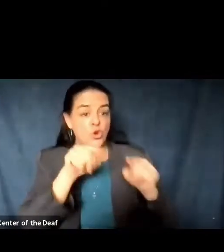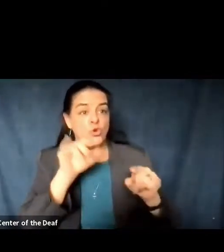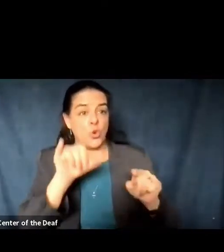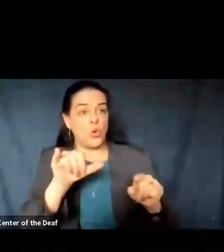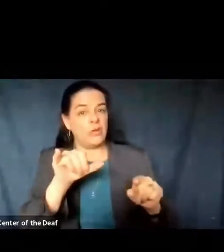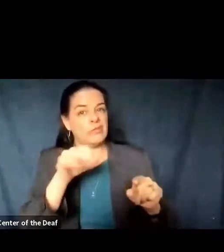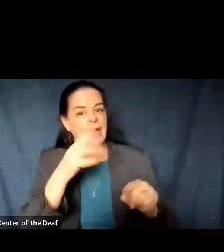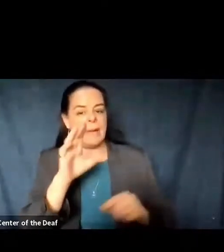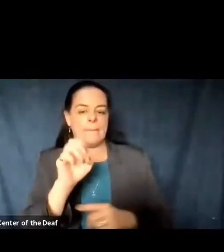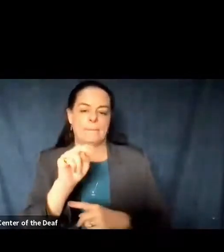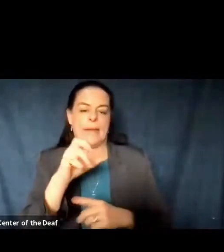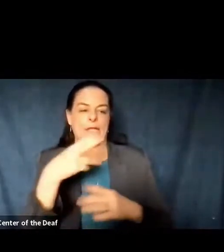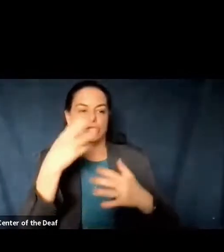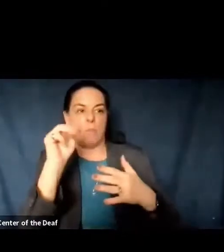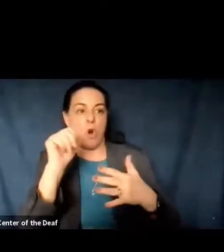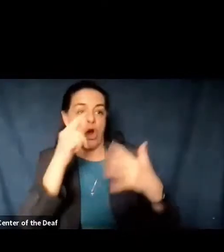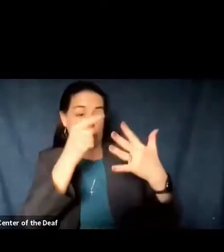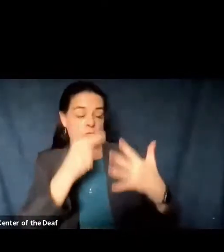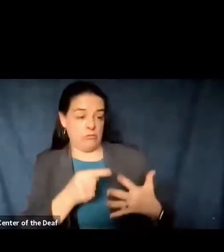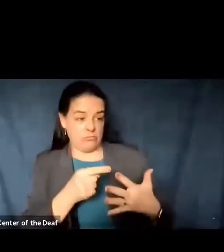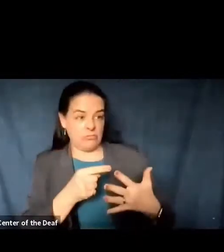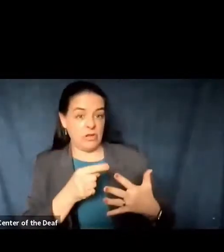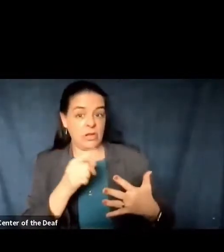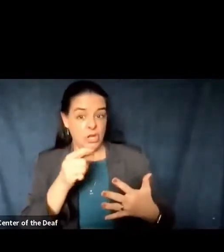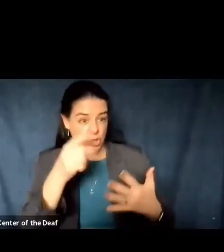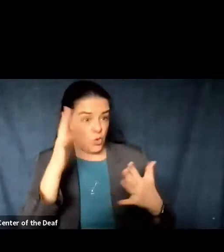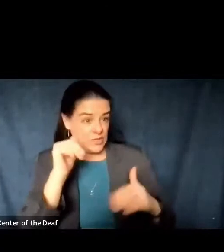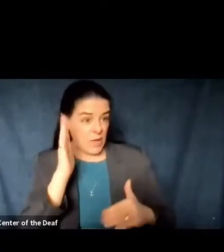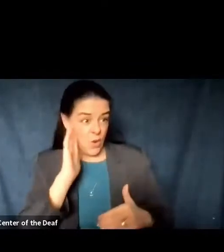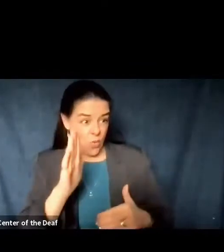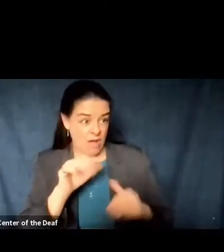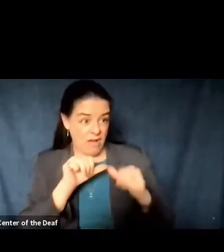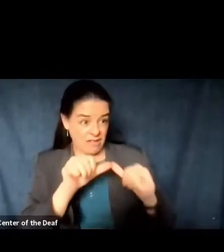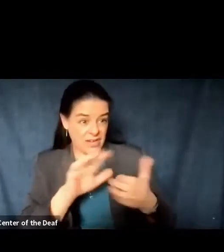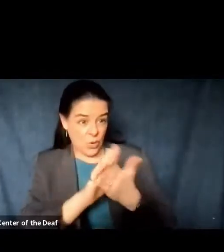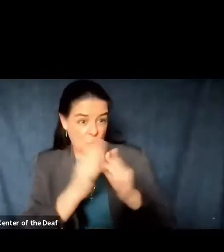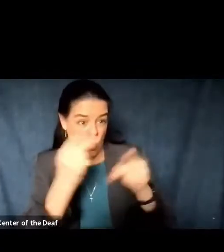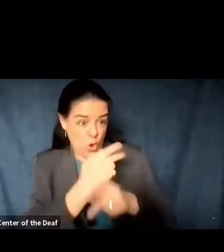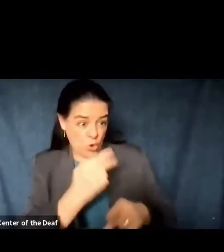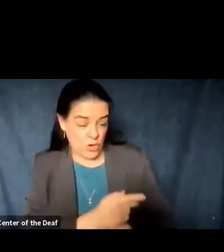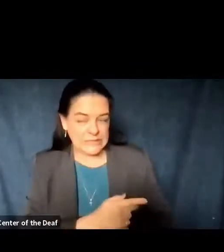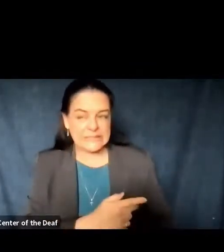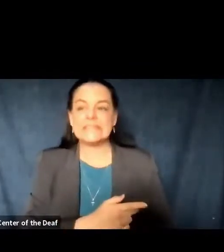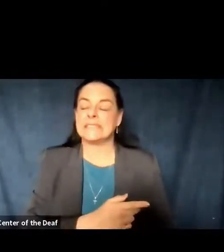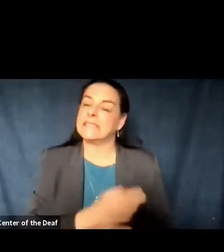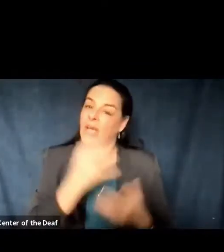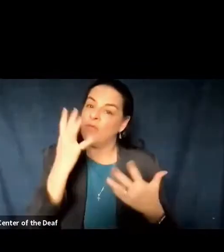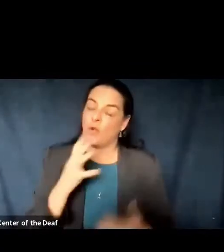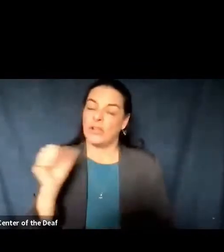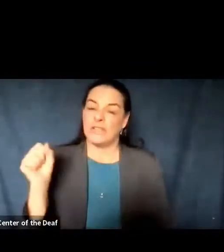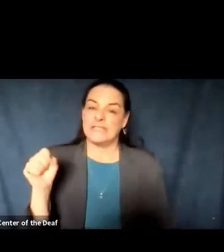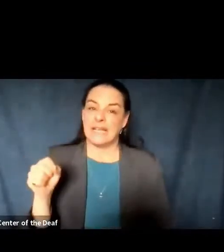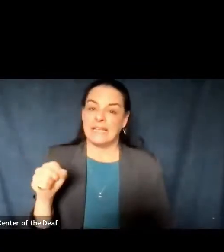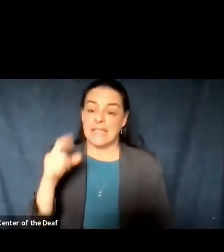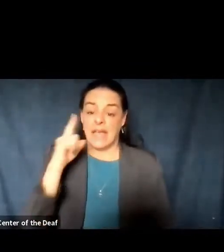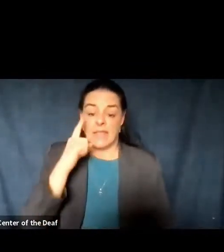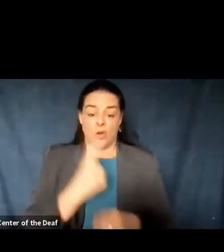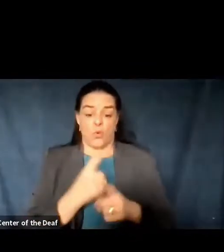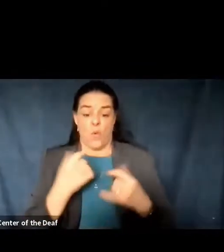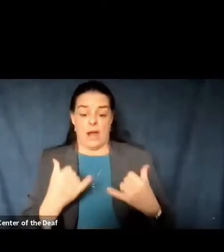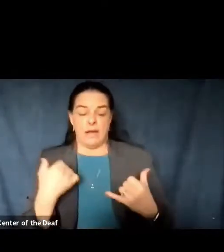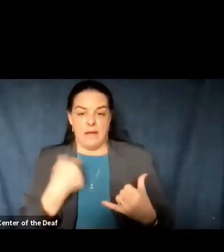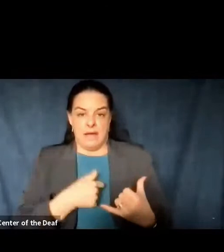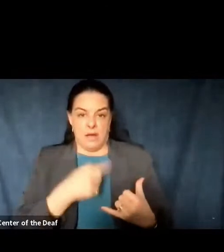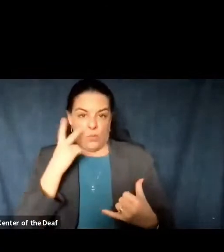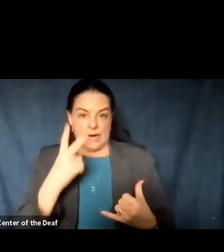it to continue to get worse? Unfortunately, I do. We are probably at this point seeing some Christmas surge, and have